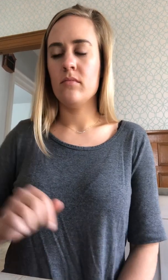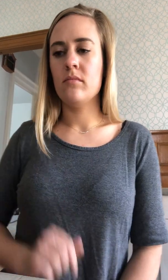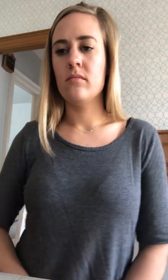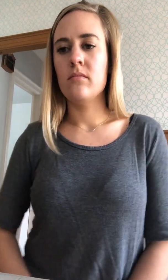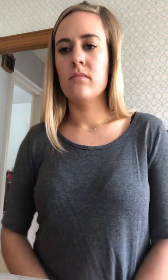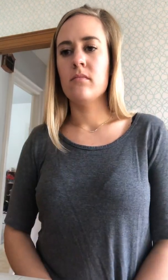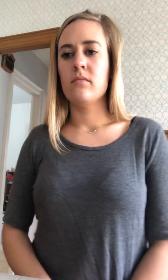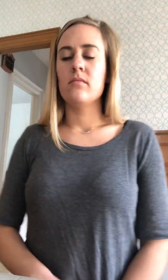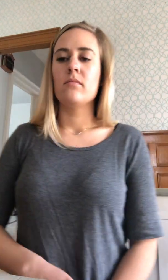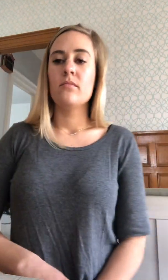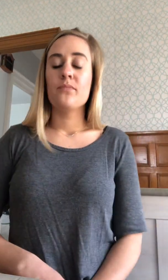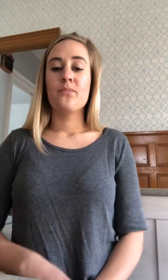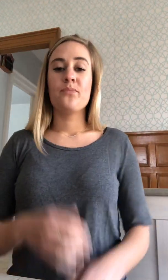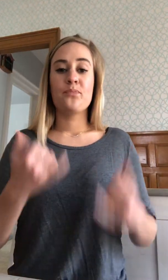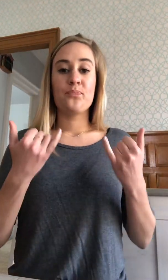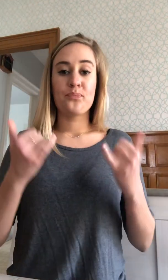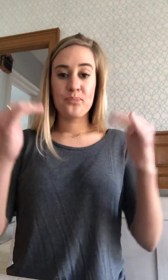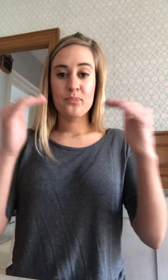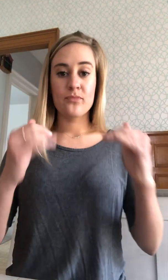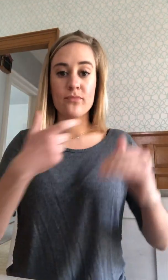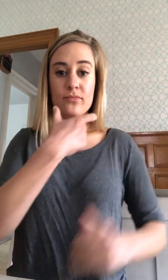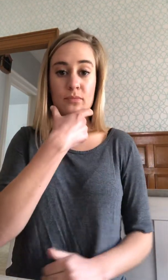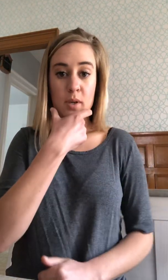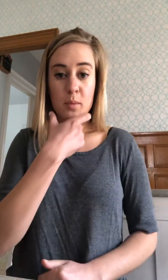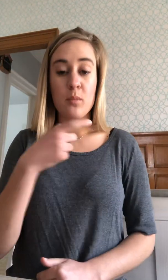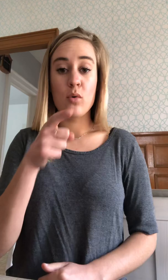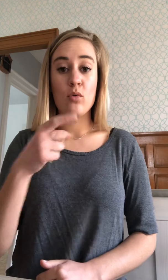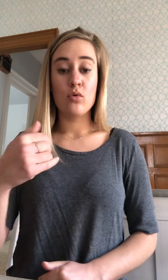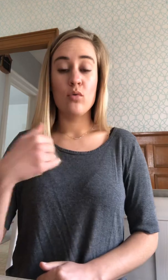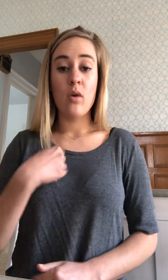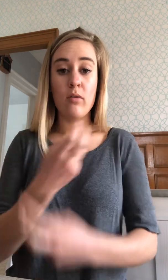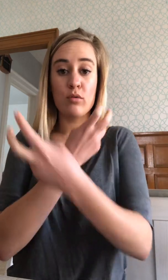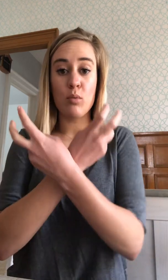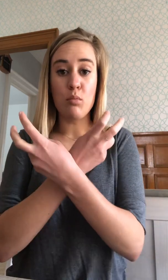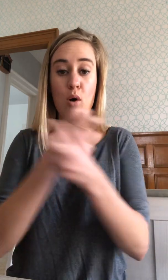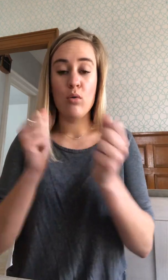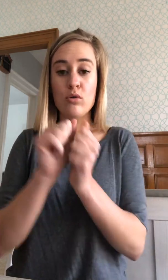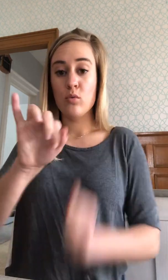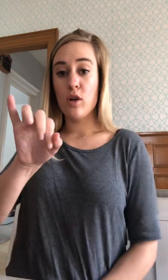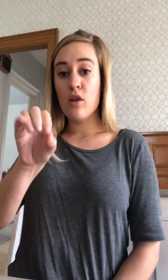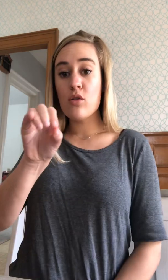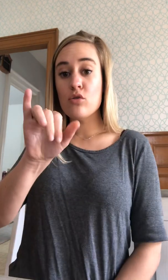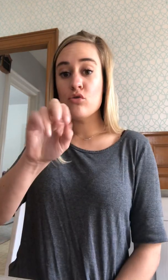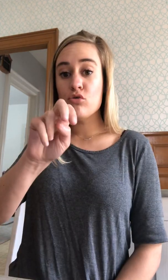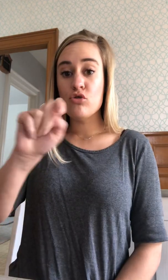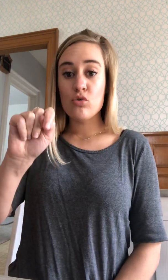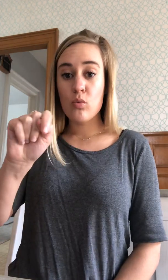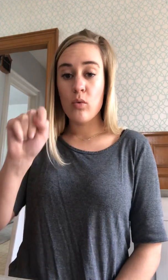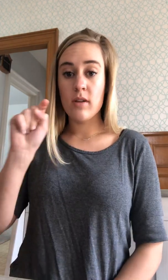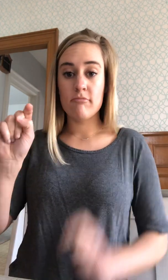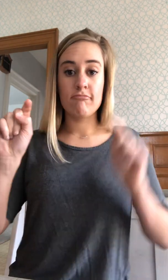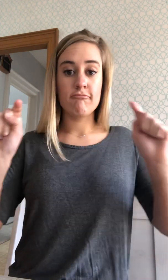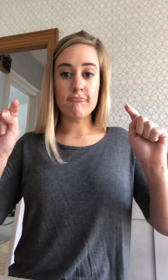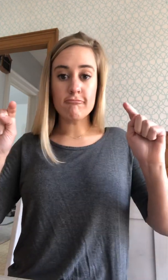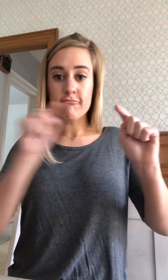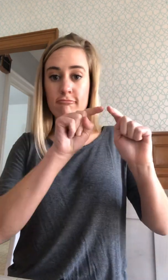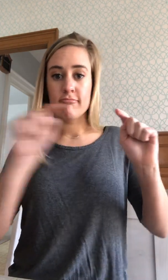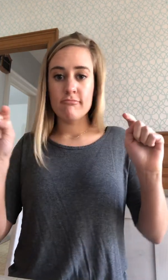Well, in the mandible, a U-shaped bone with a joint at either end, any blow to the mandible typically transmits